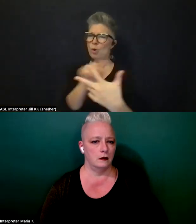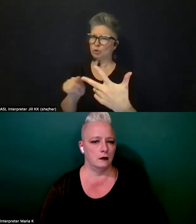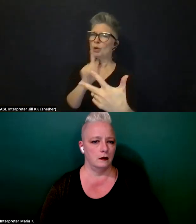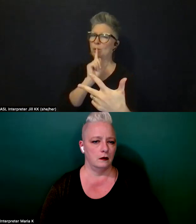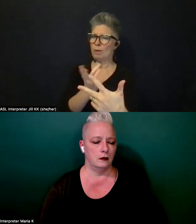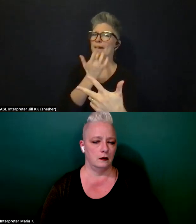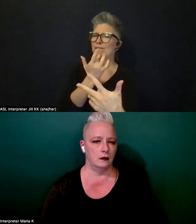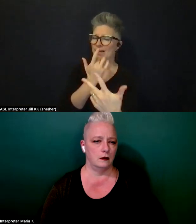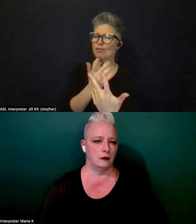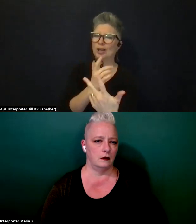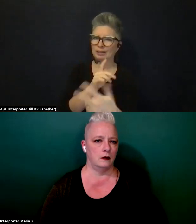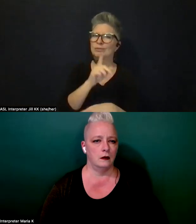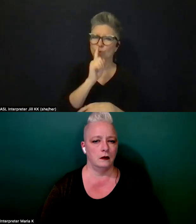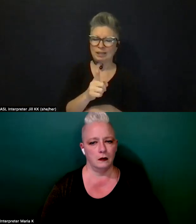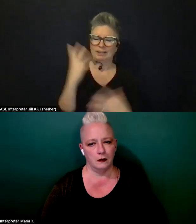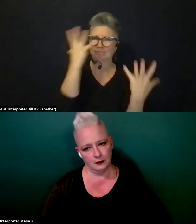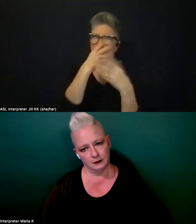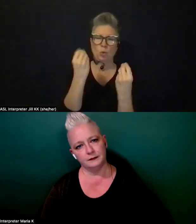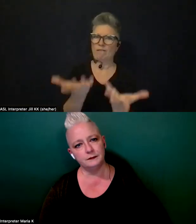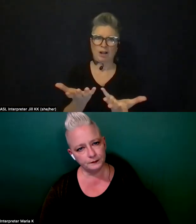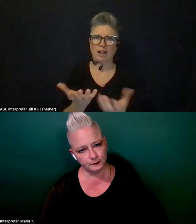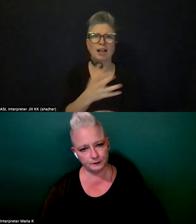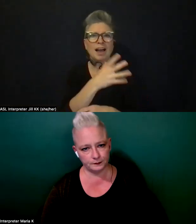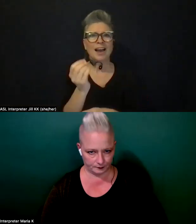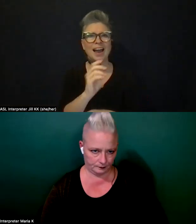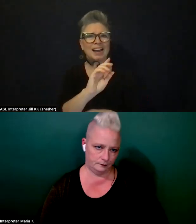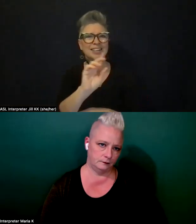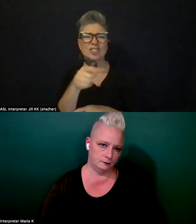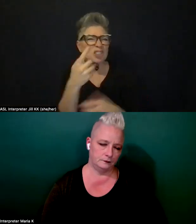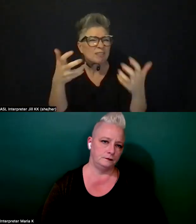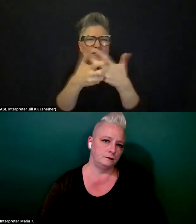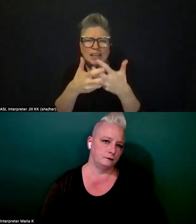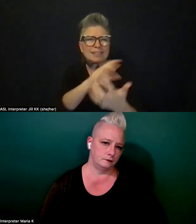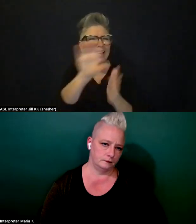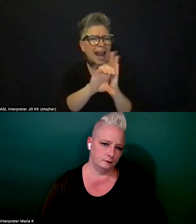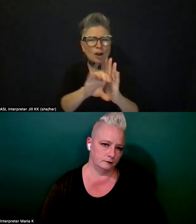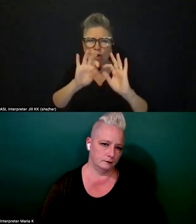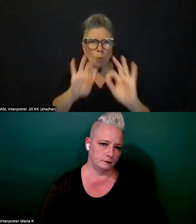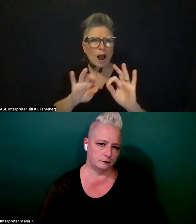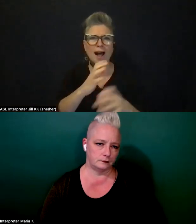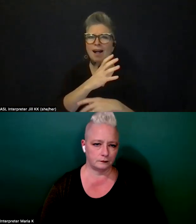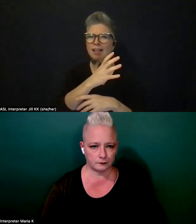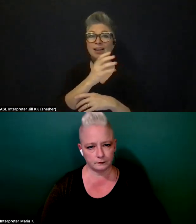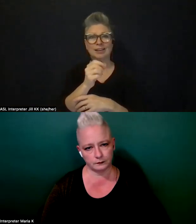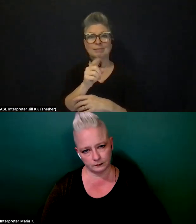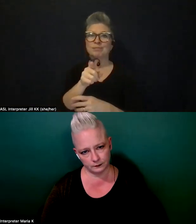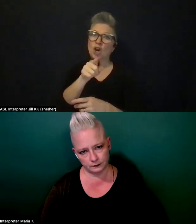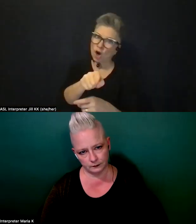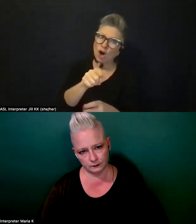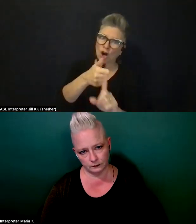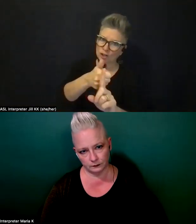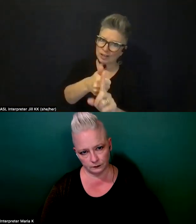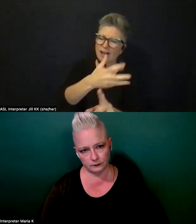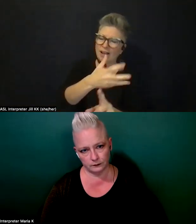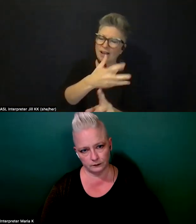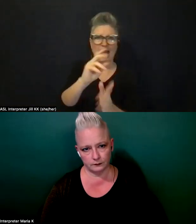Bethany Joyland beautiful. And it just fits the character well in her and of course the time